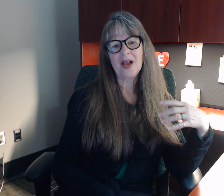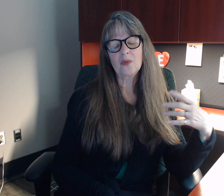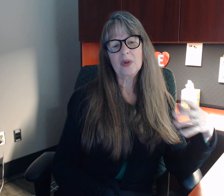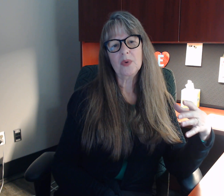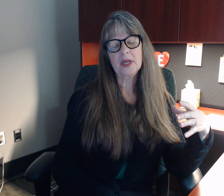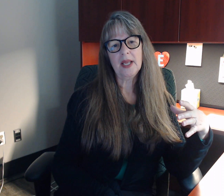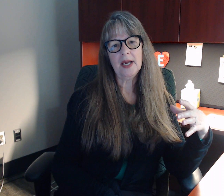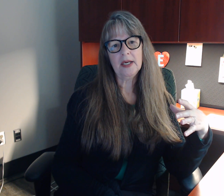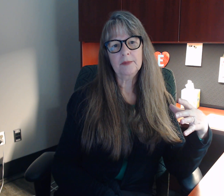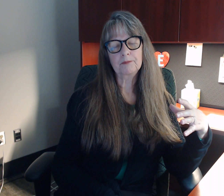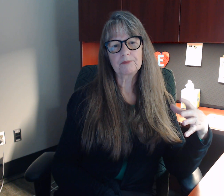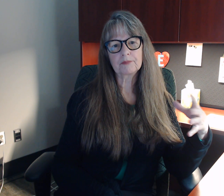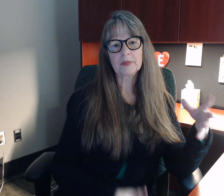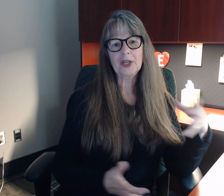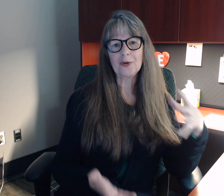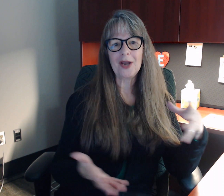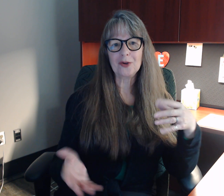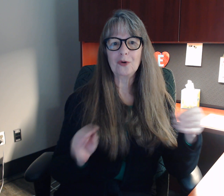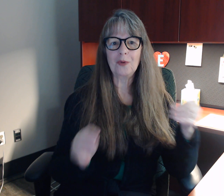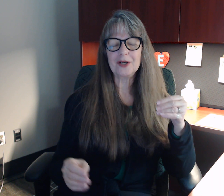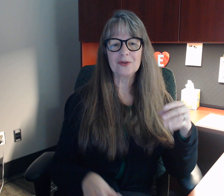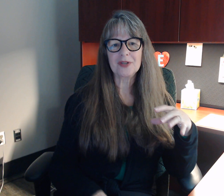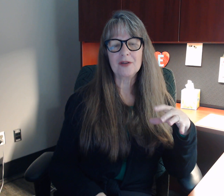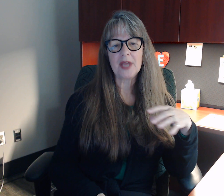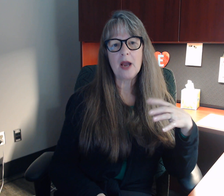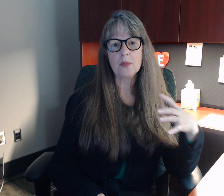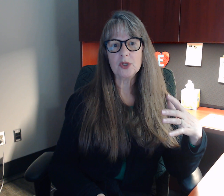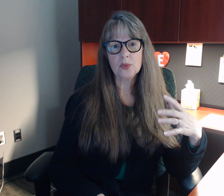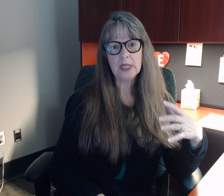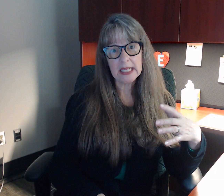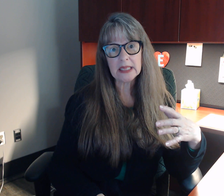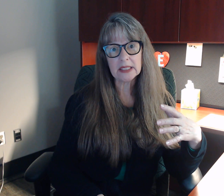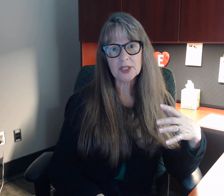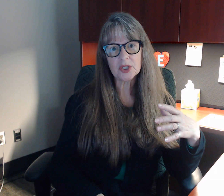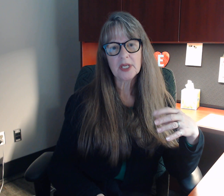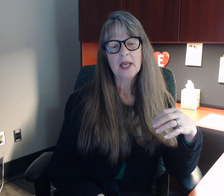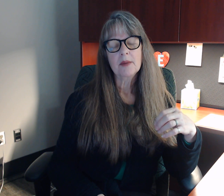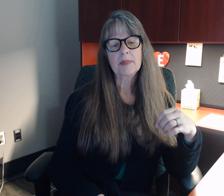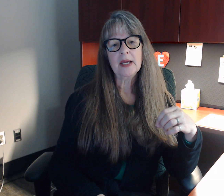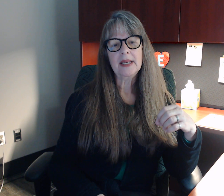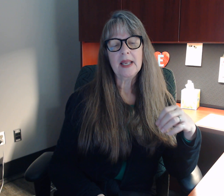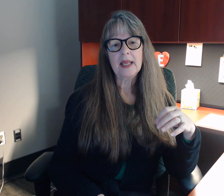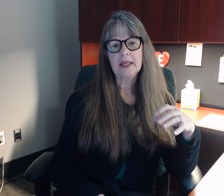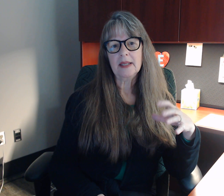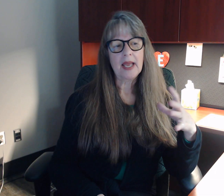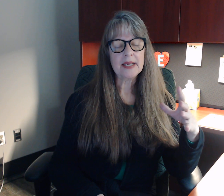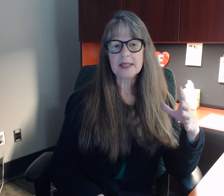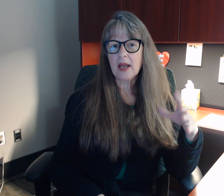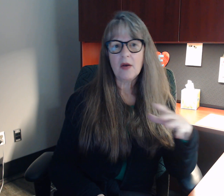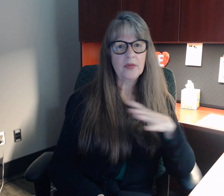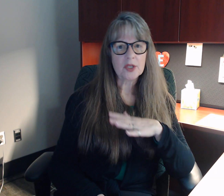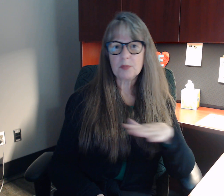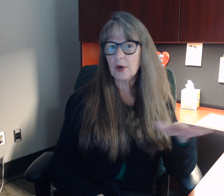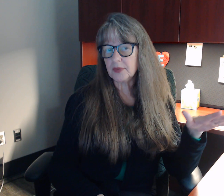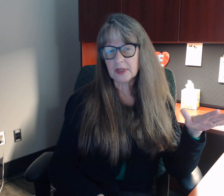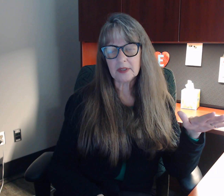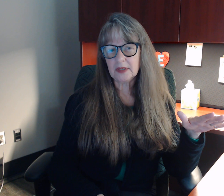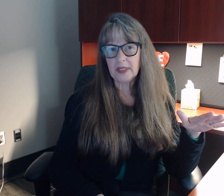we would, kind of correct ourselves, how we do it in English. But in ASL, that's